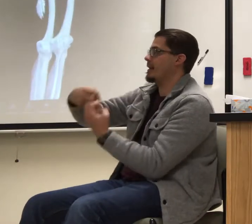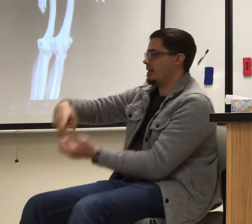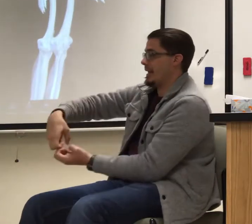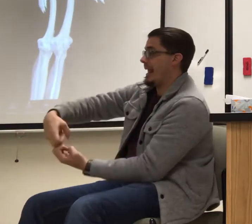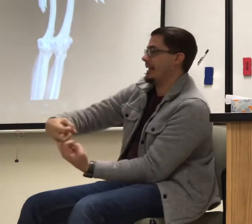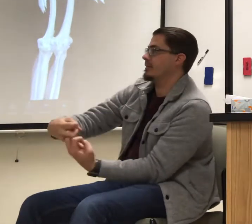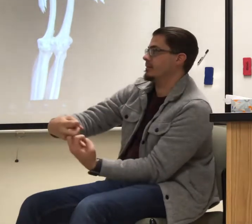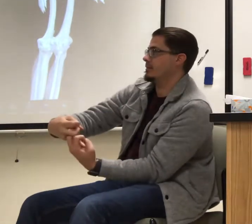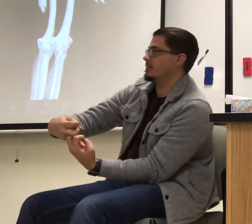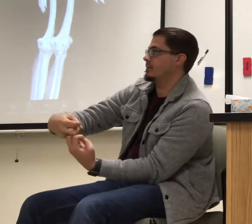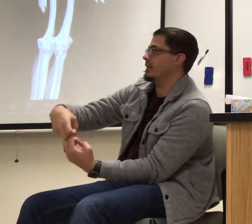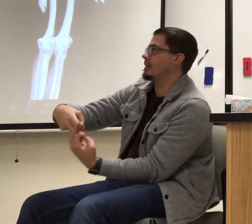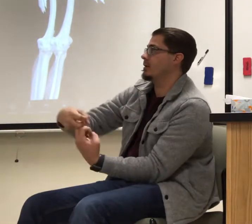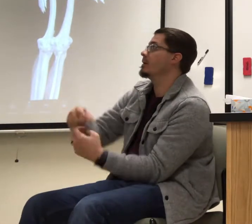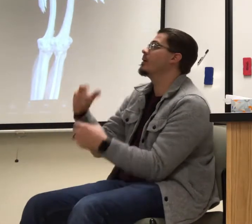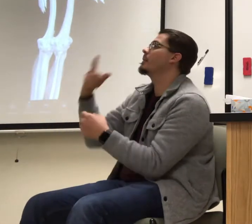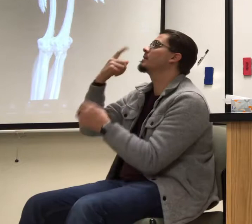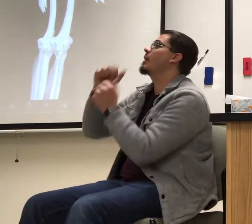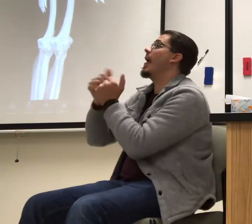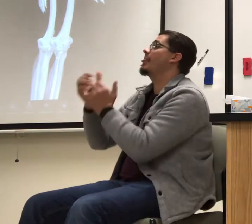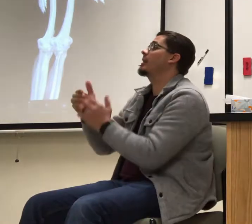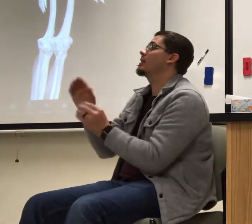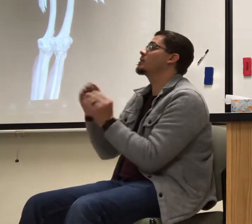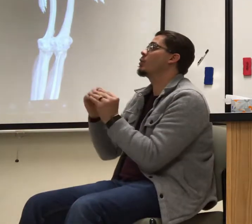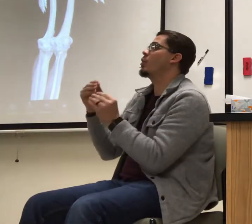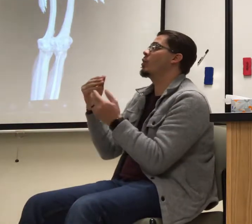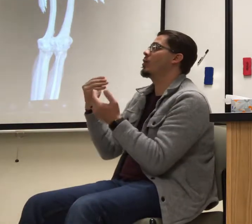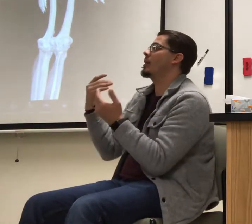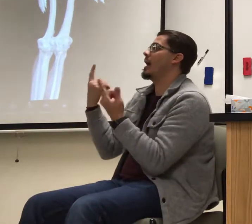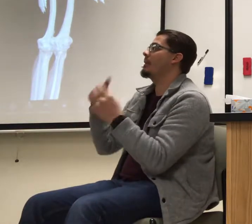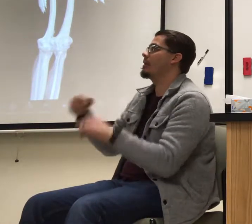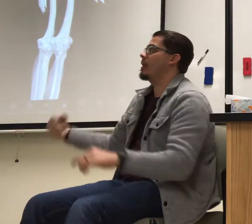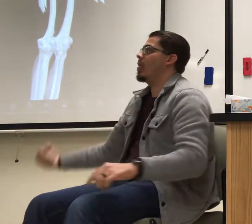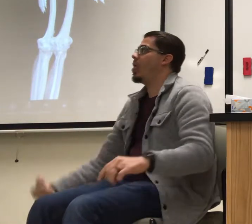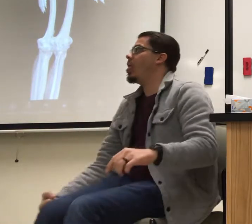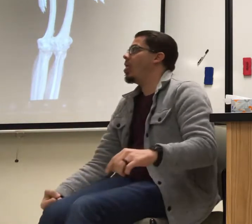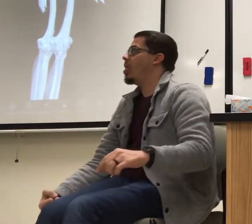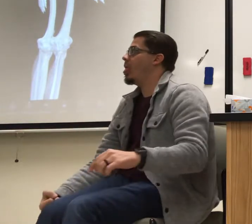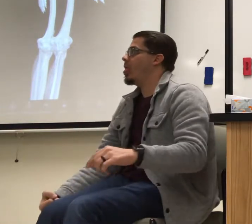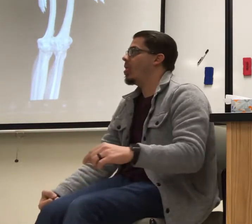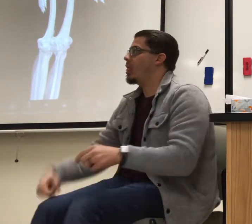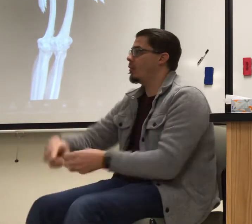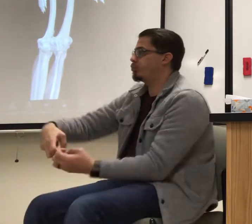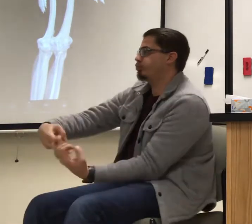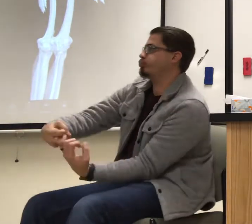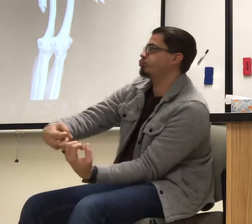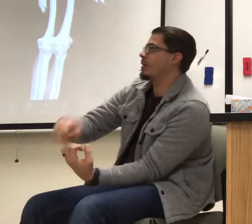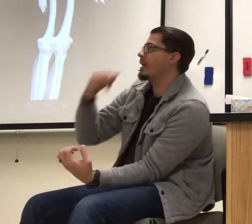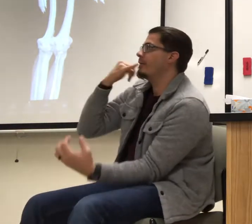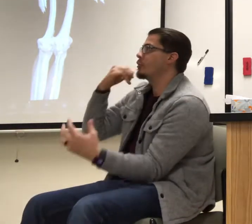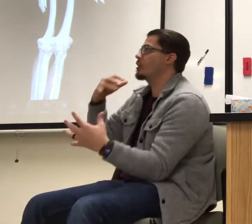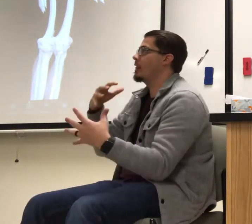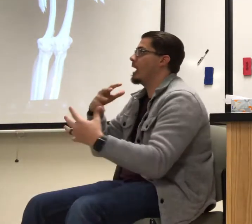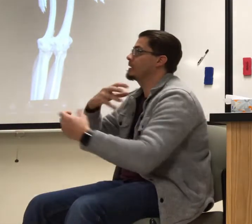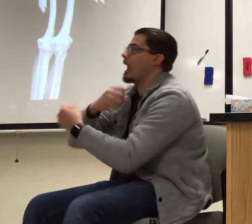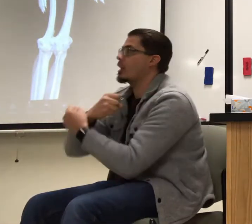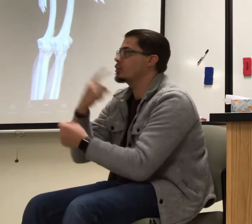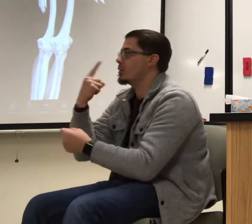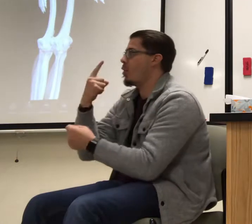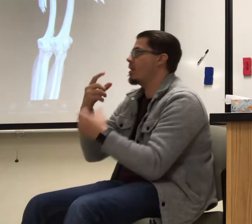more common to receive a blow from the lateral side, from the outside, right? If you're like going to tackle someone.